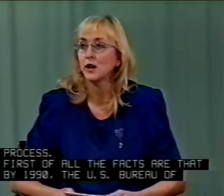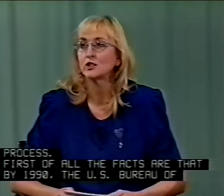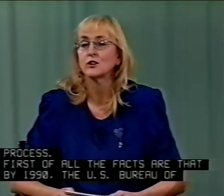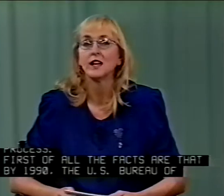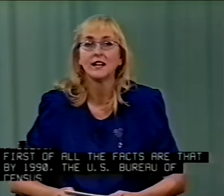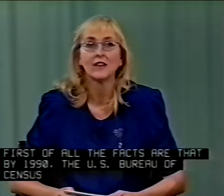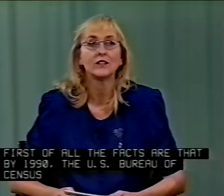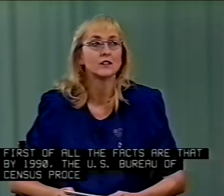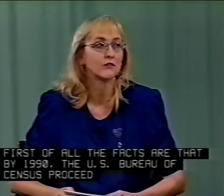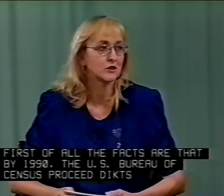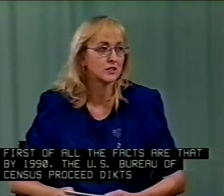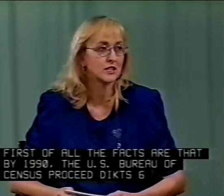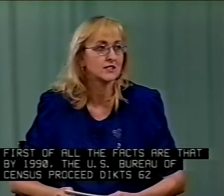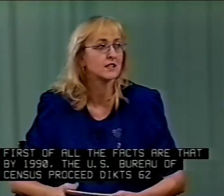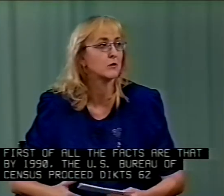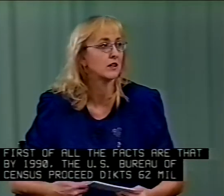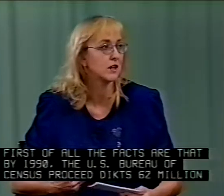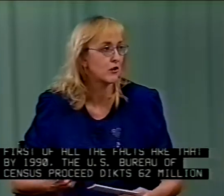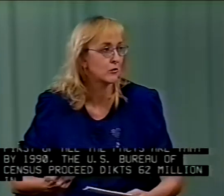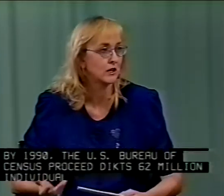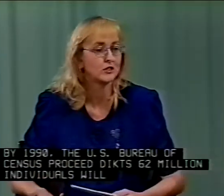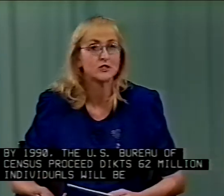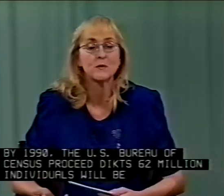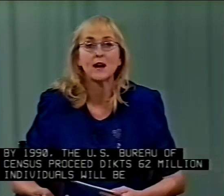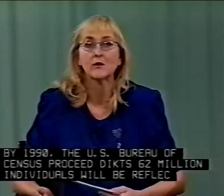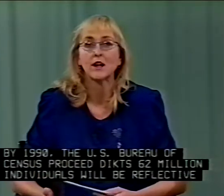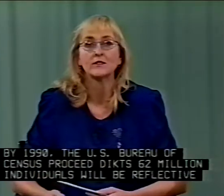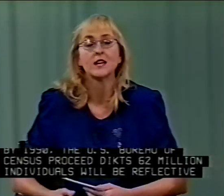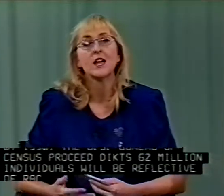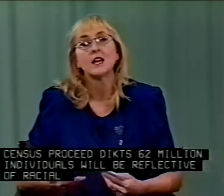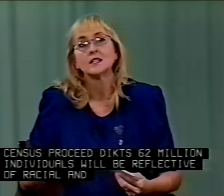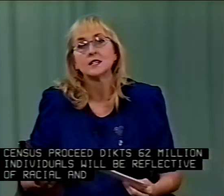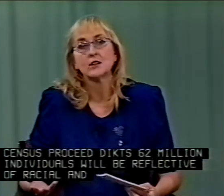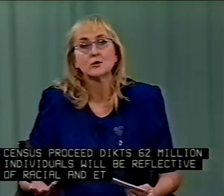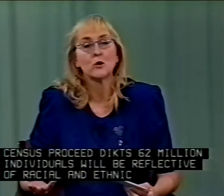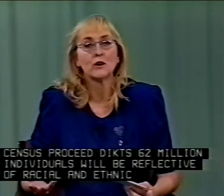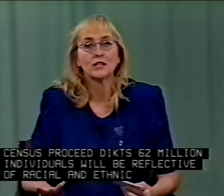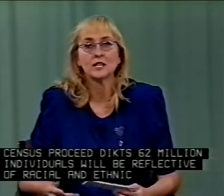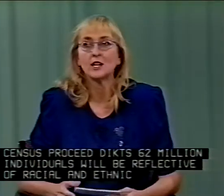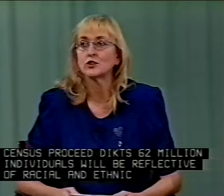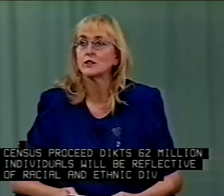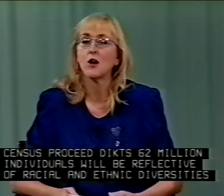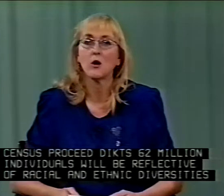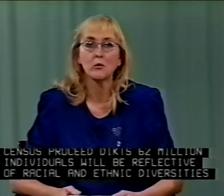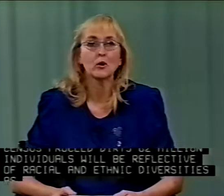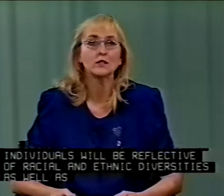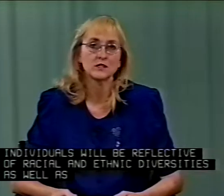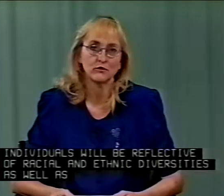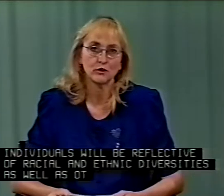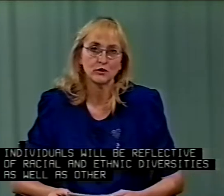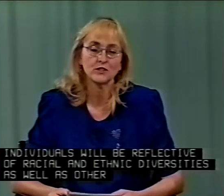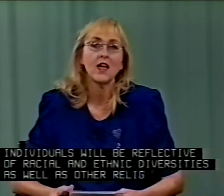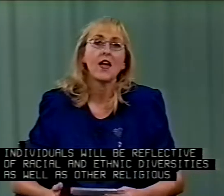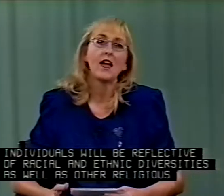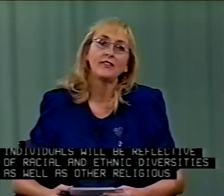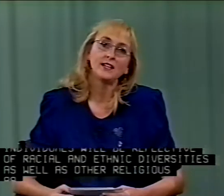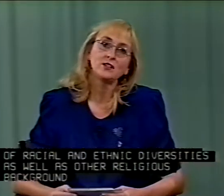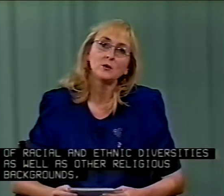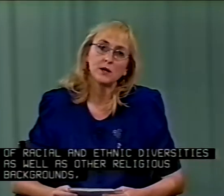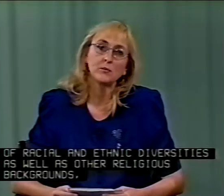racial and ethnic diversities, as well as other religious backgrounds, sexual orientations. Our world is diverse. And these are the people that